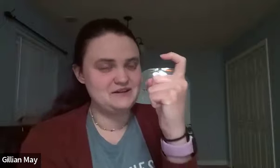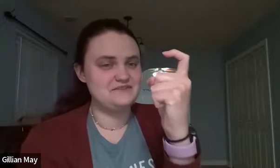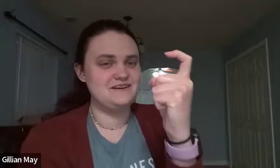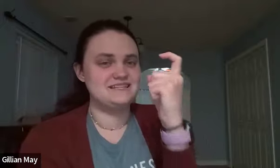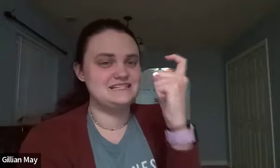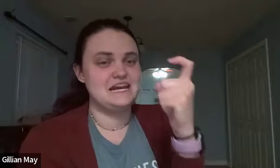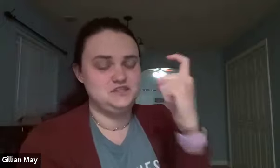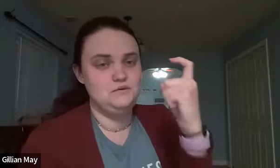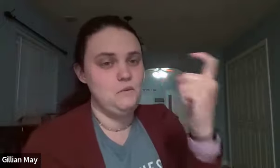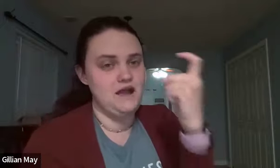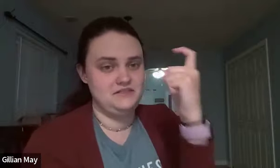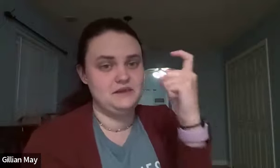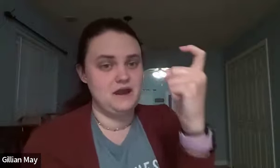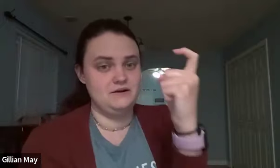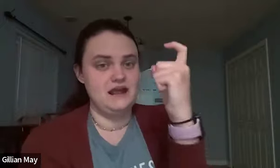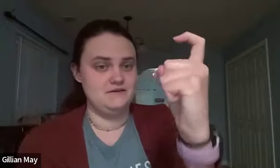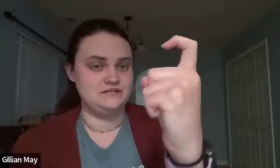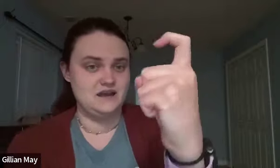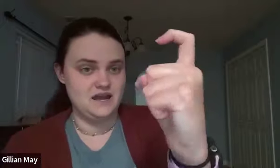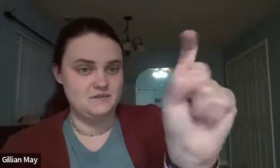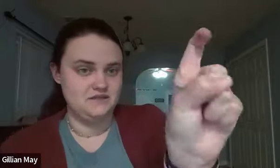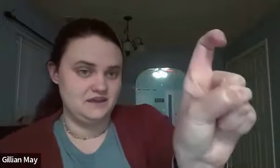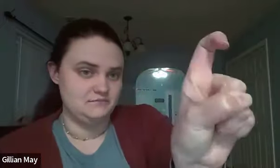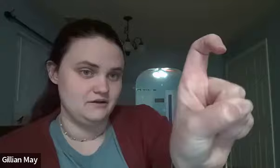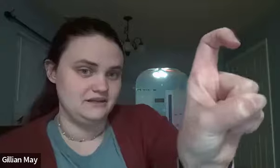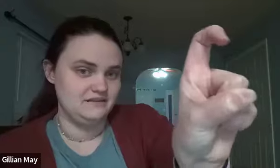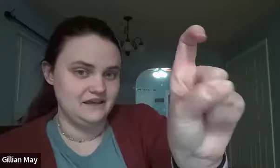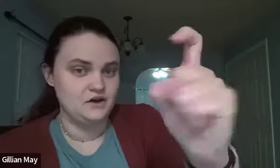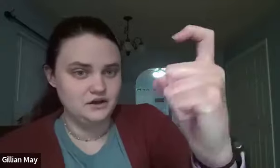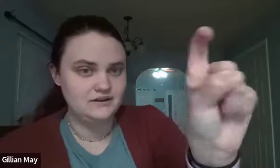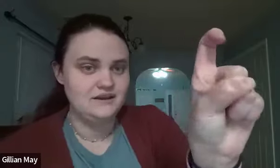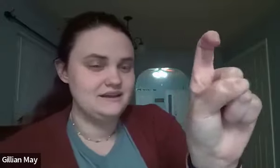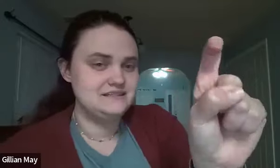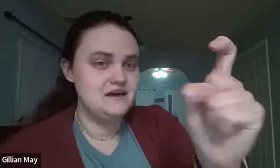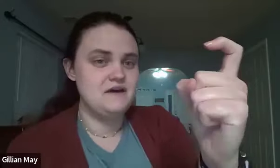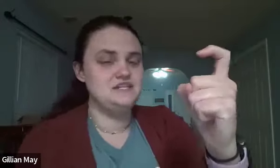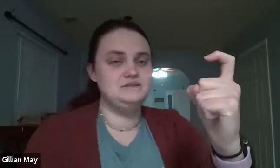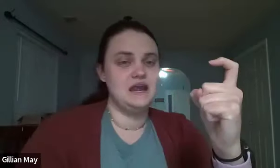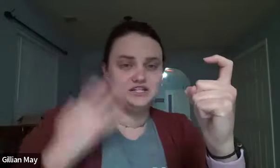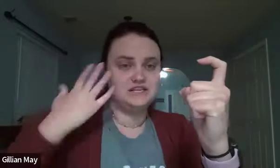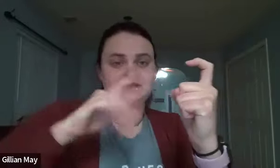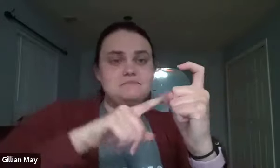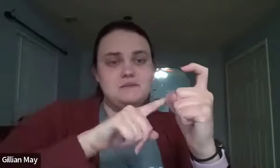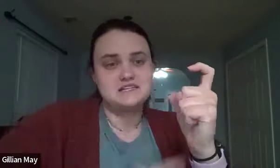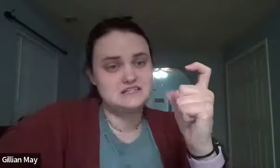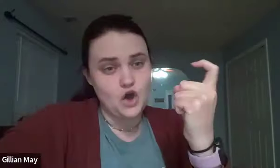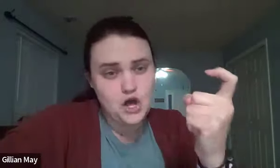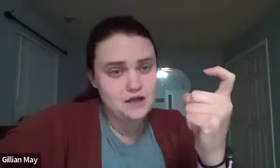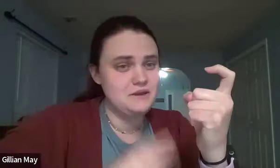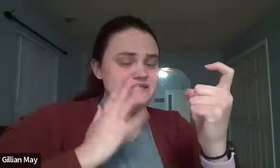taught this class, I said, I don't know why I think pirate every time I think about it, like a hook and stuff. I just kept saying, maybe it's because of the hook, maybe it's